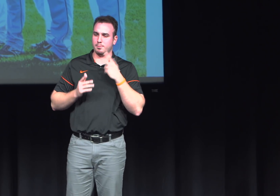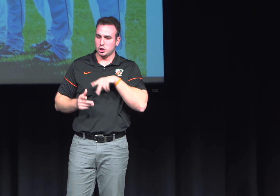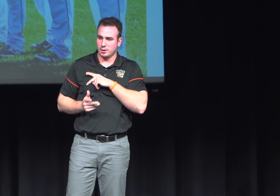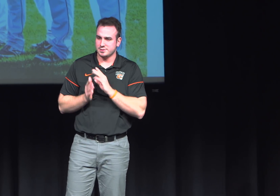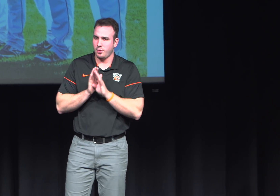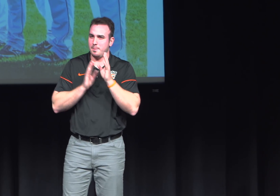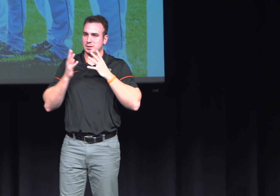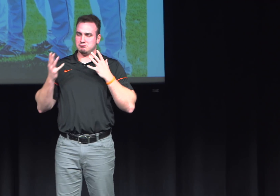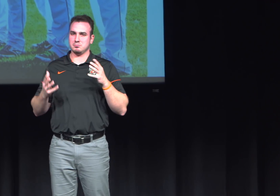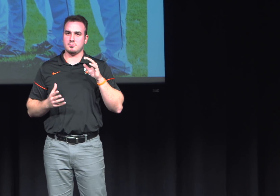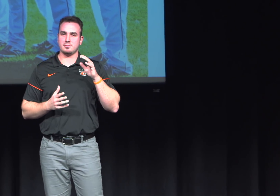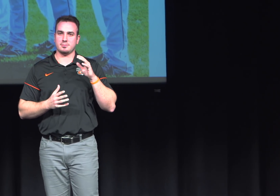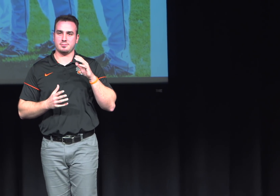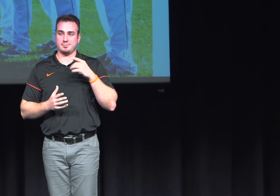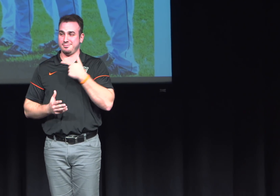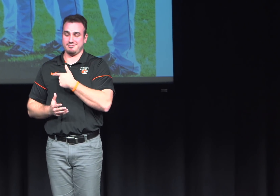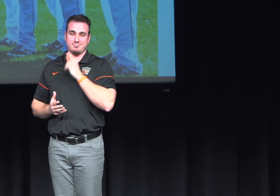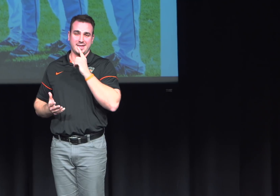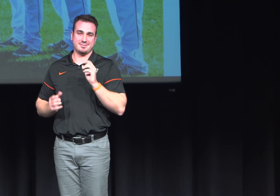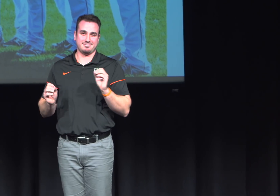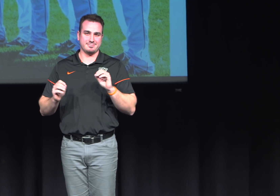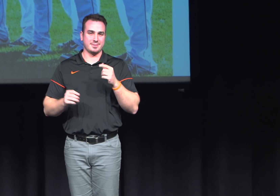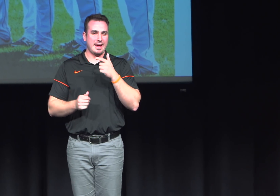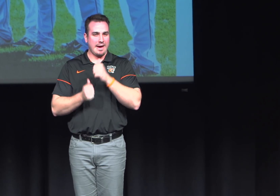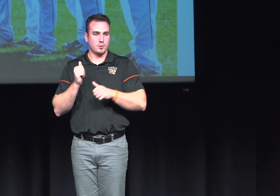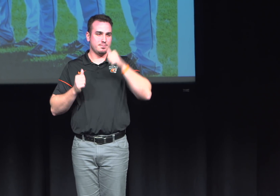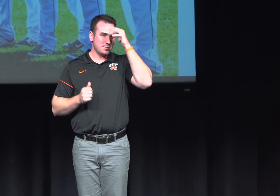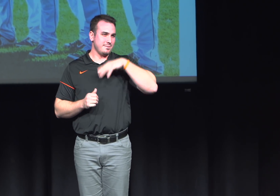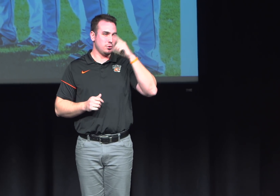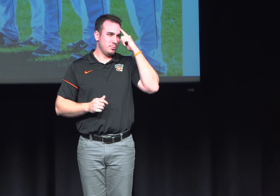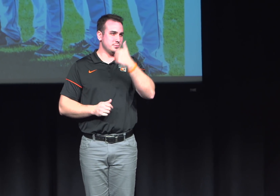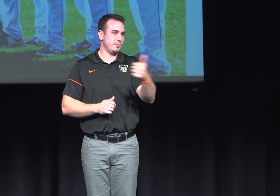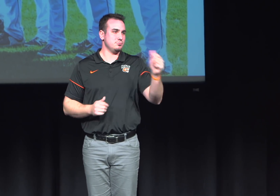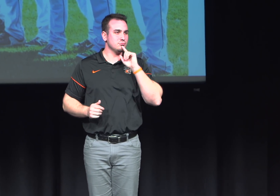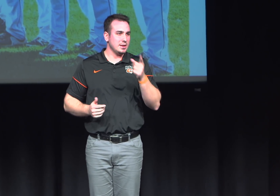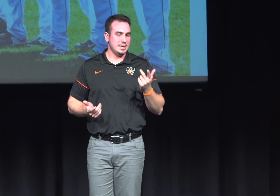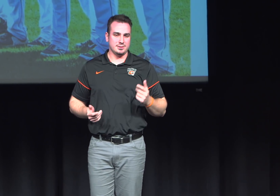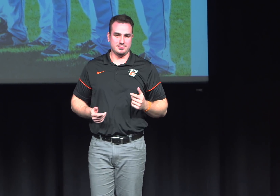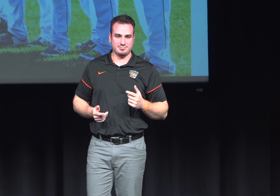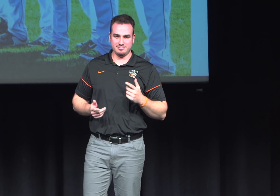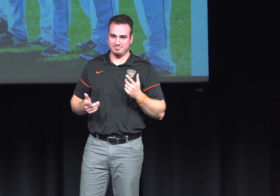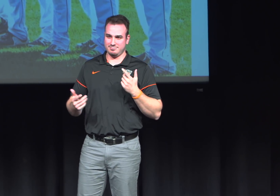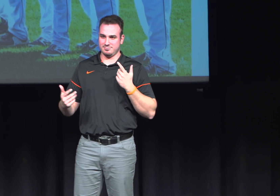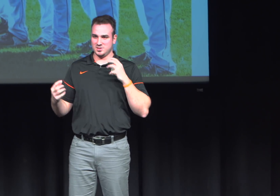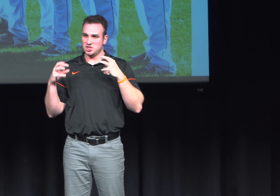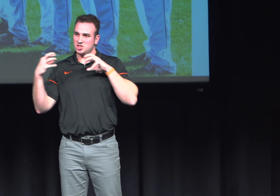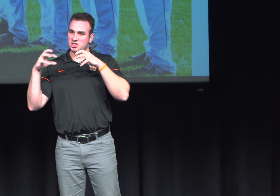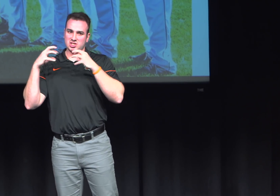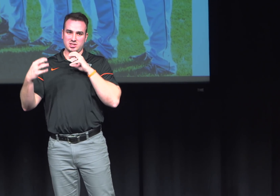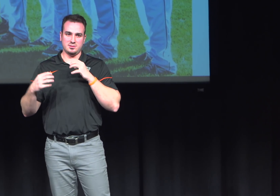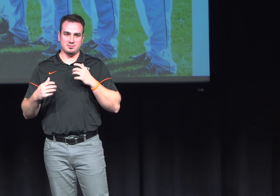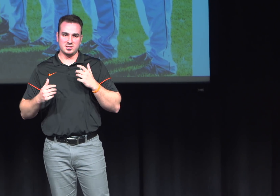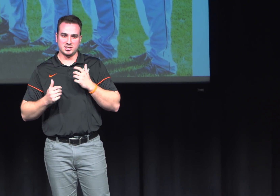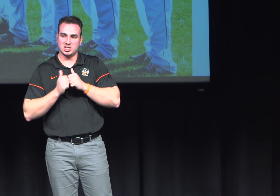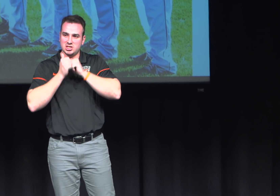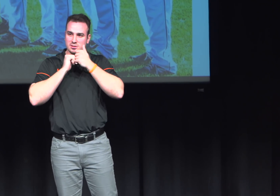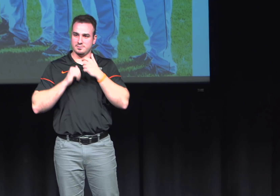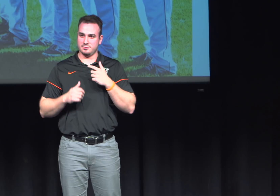and so on. In pro ball, it's every man for themselves. There's a lot of tension. There's a lot of